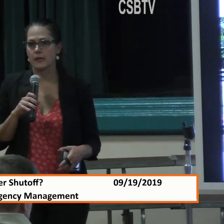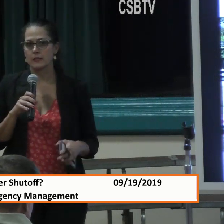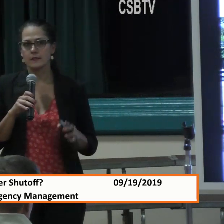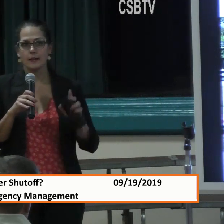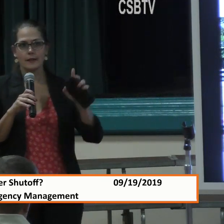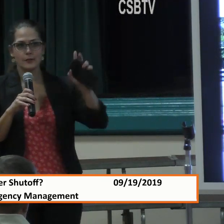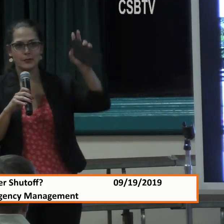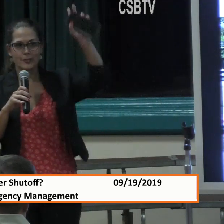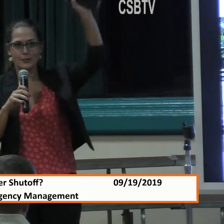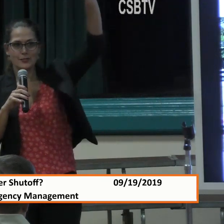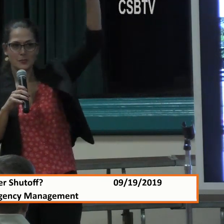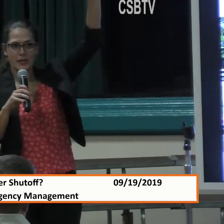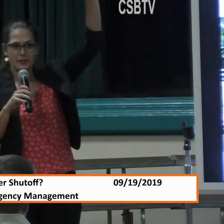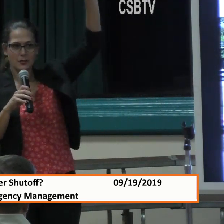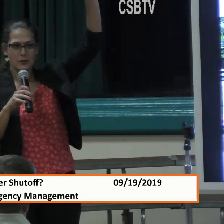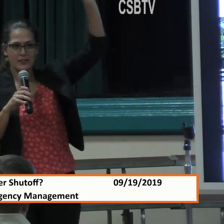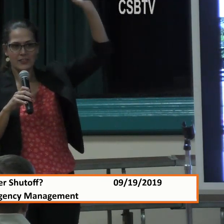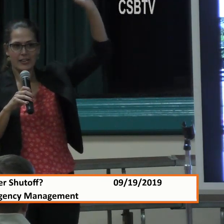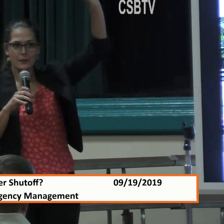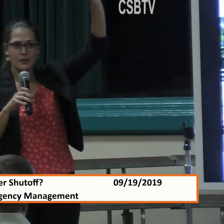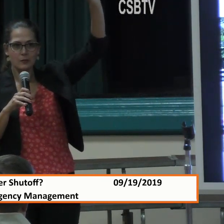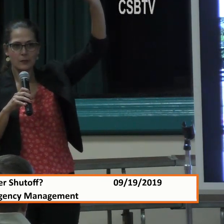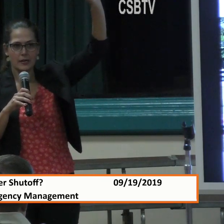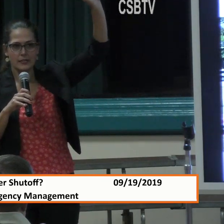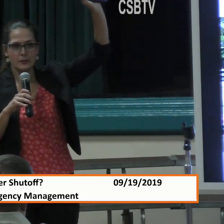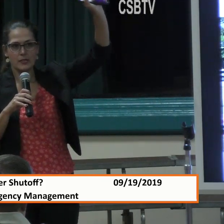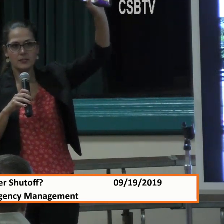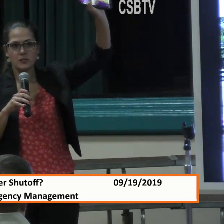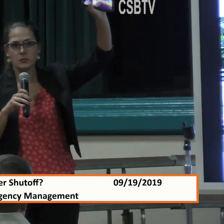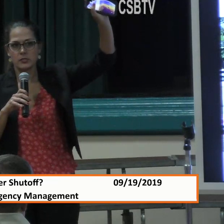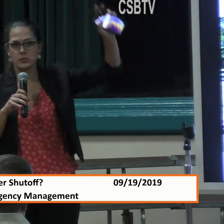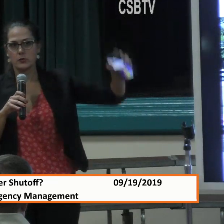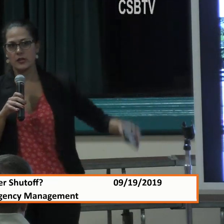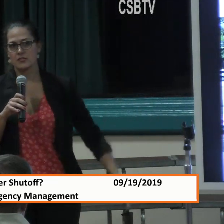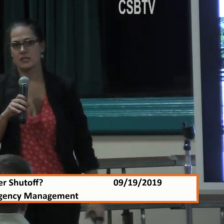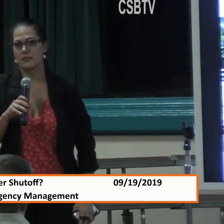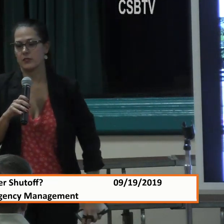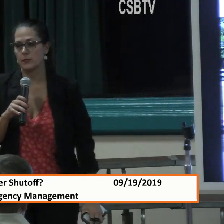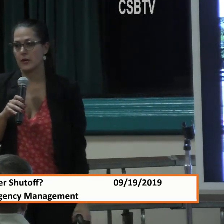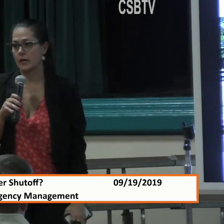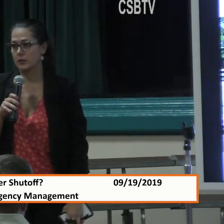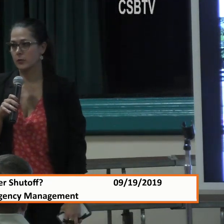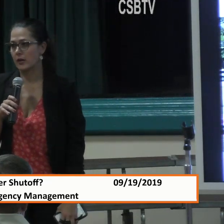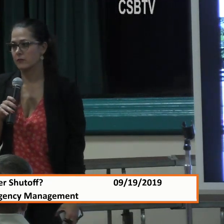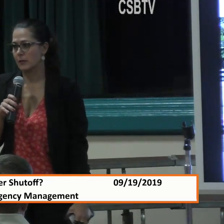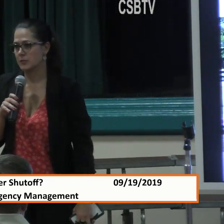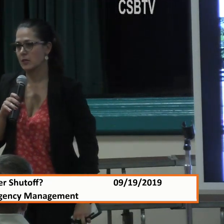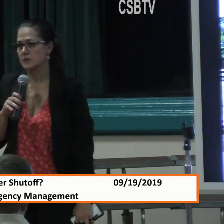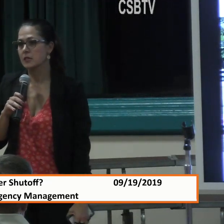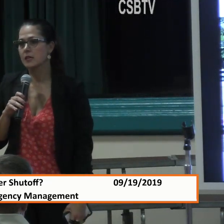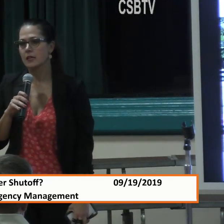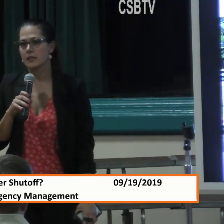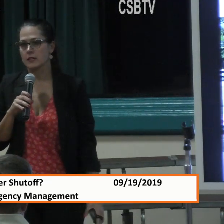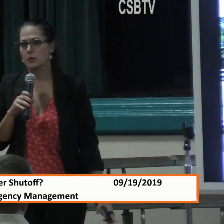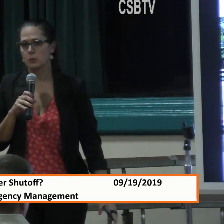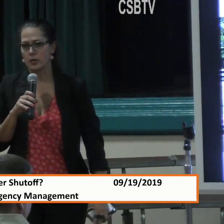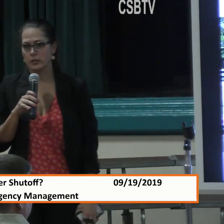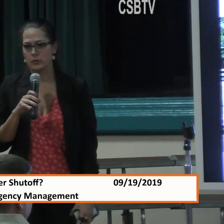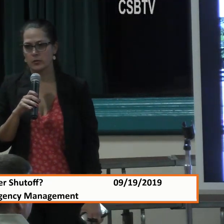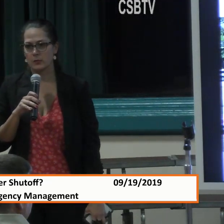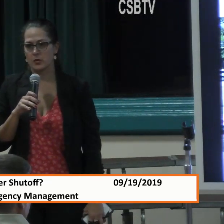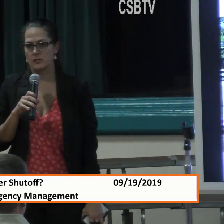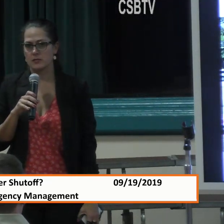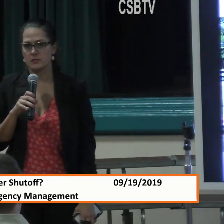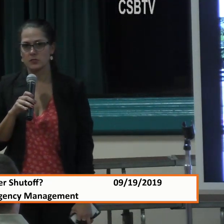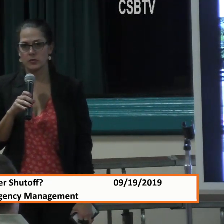And I know Yannaris is back there waving at me, reminding me, so we do have staff in the back who have laptops, and they can help walk